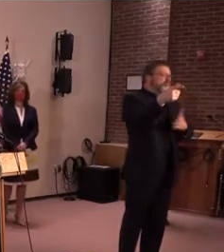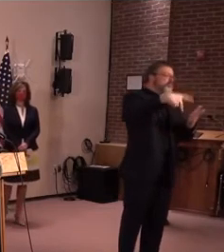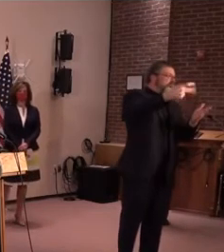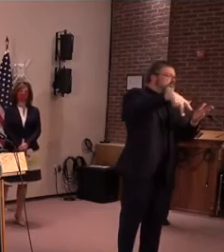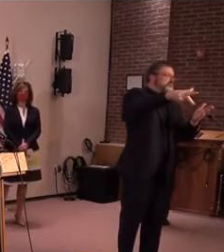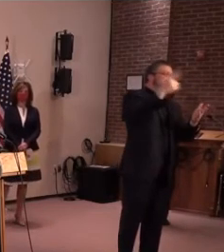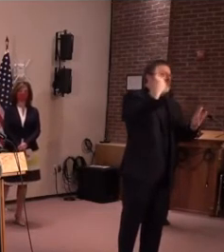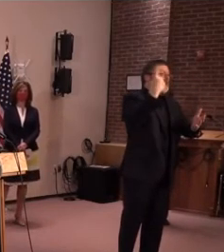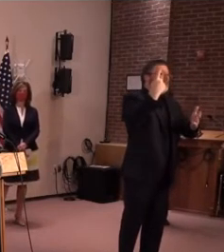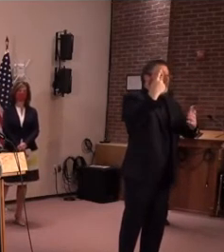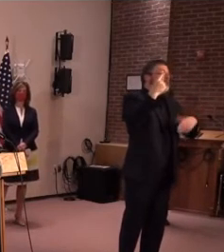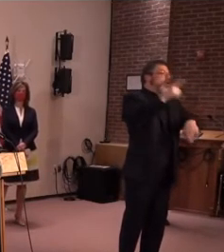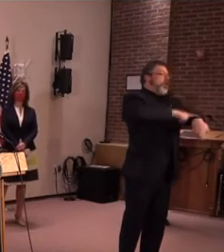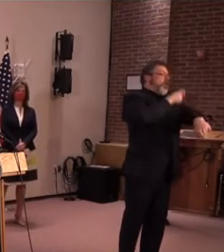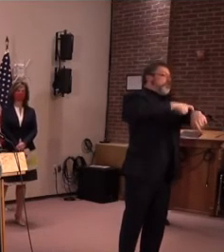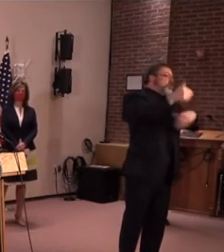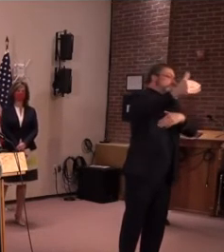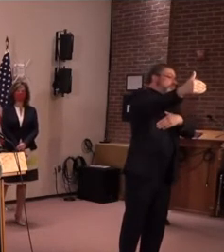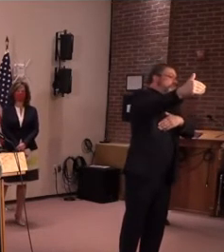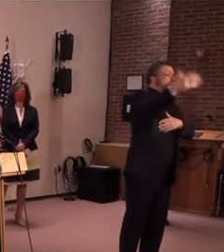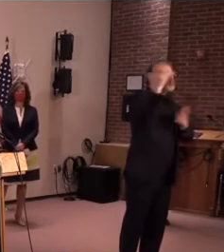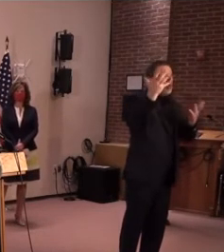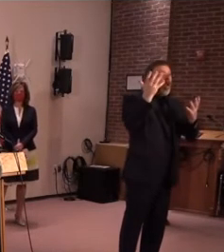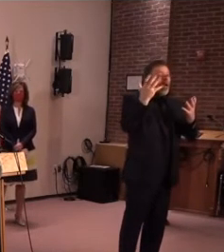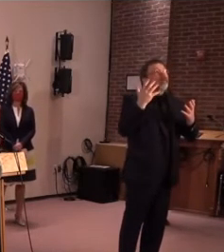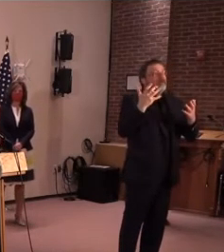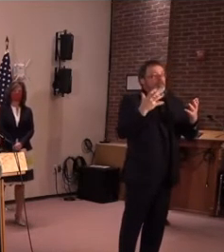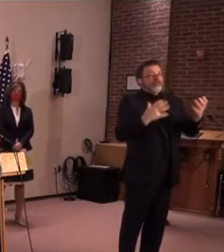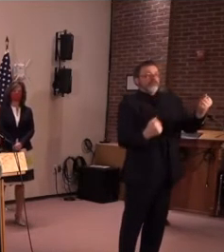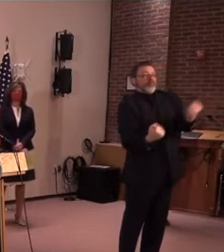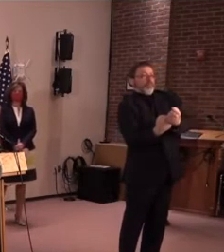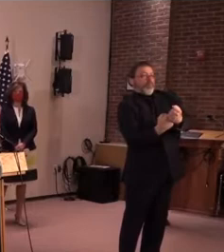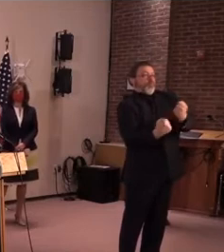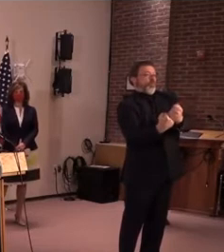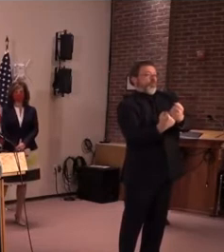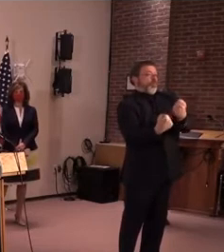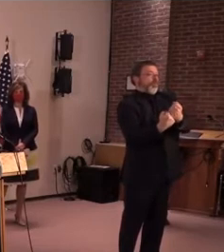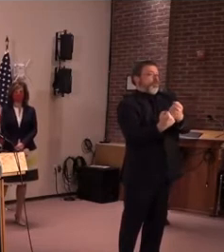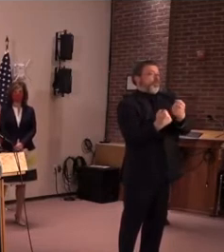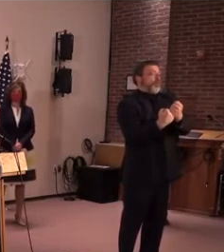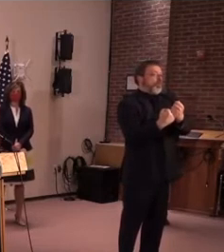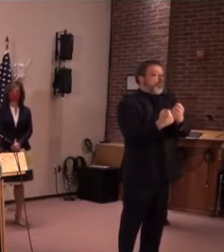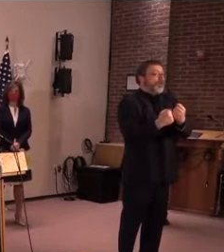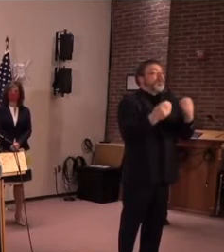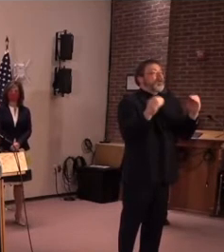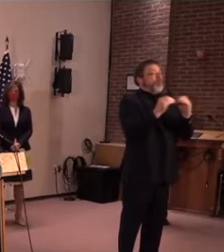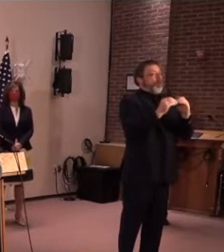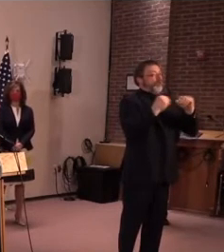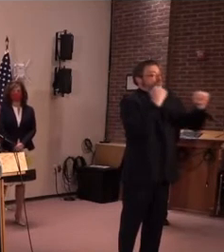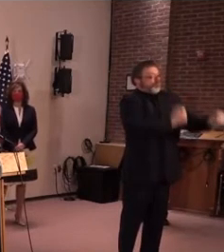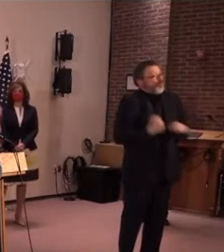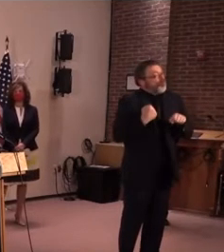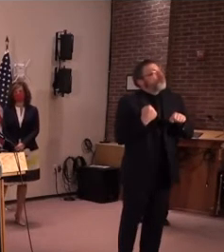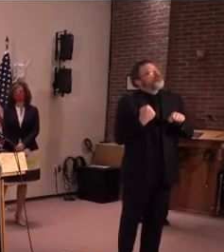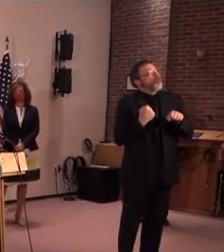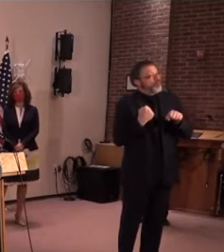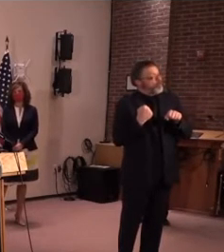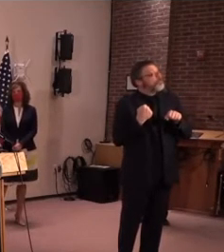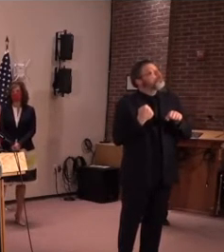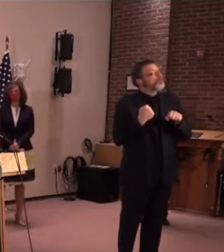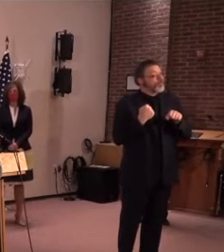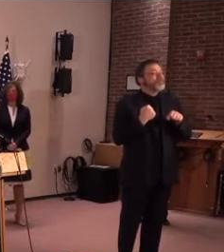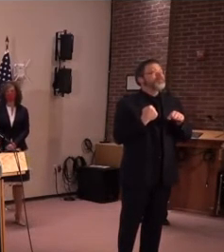with later phases of this work that will help recover stronger than before. We can help make a much more